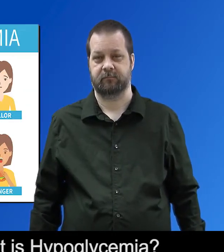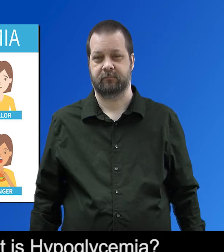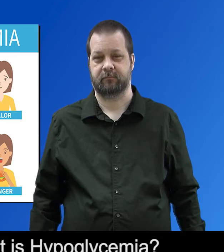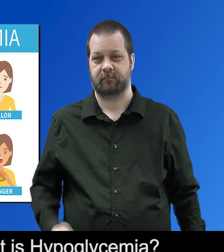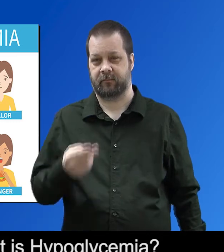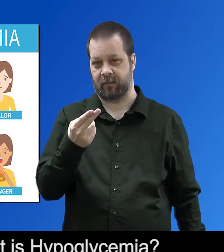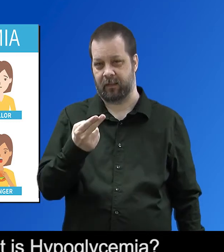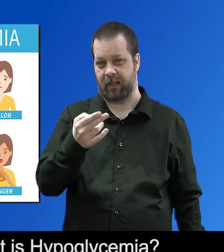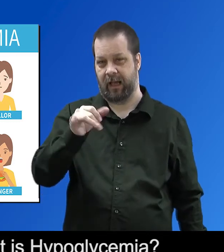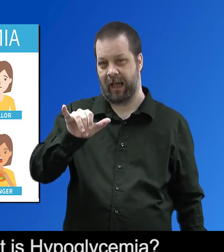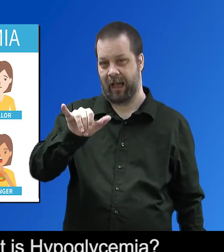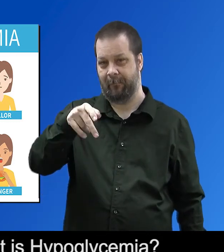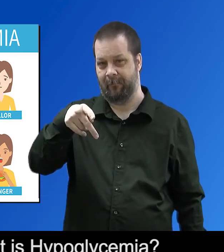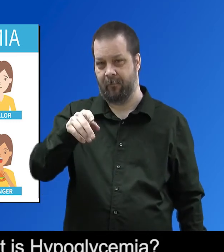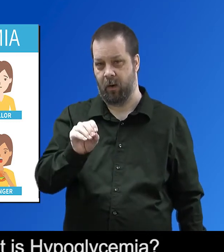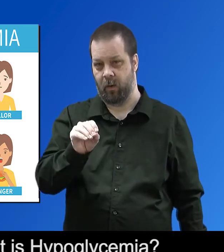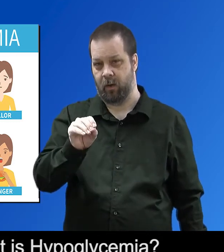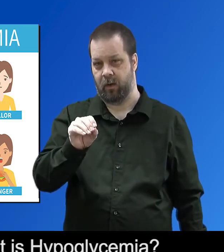What is hypoglycemia?